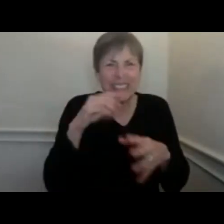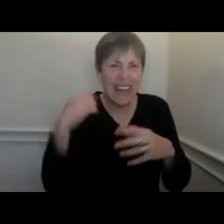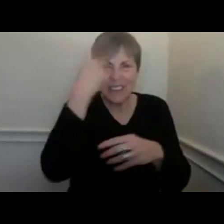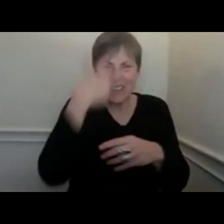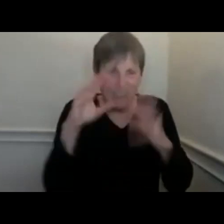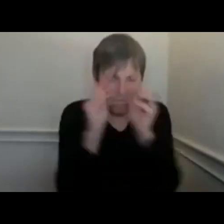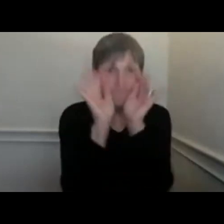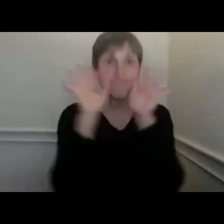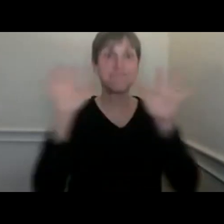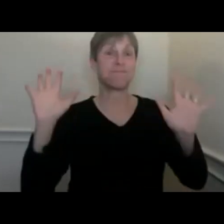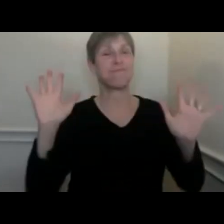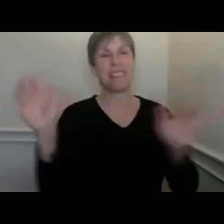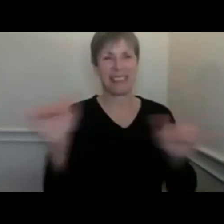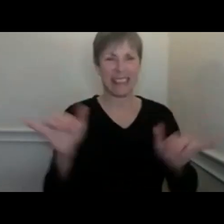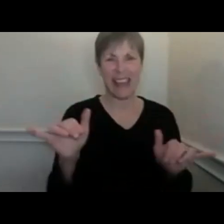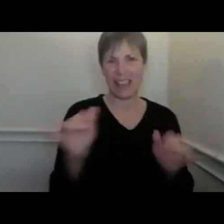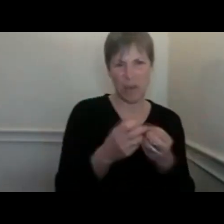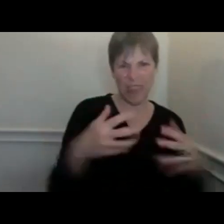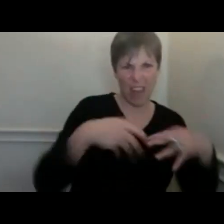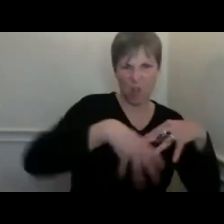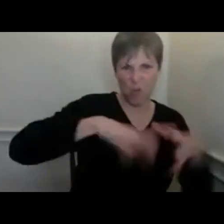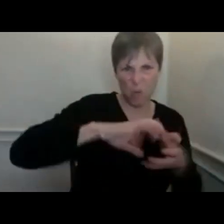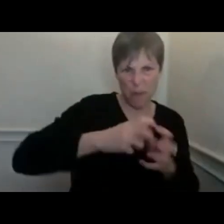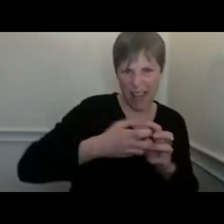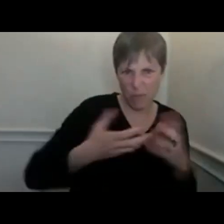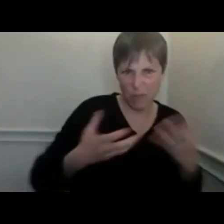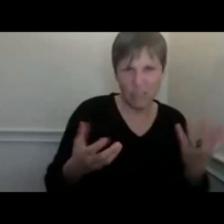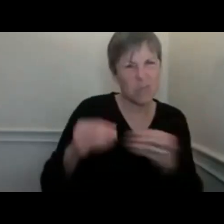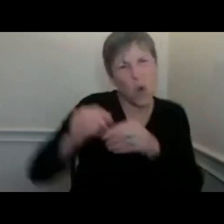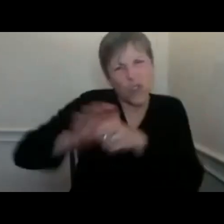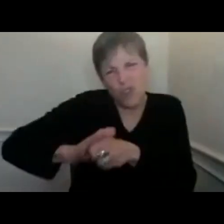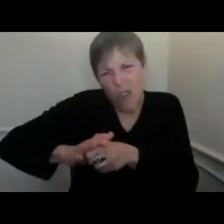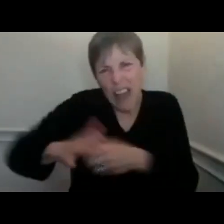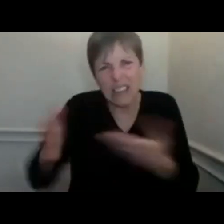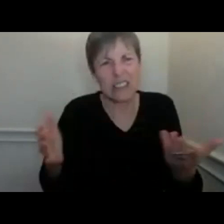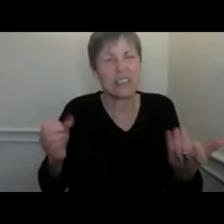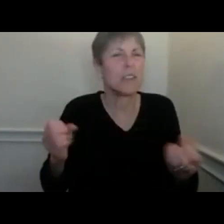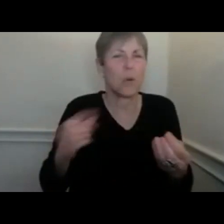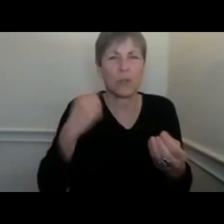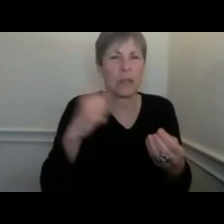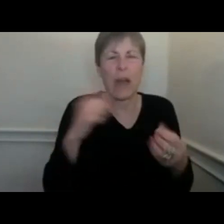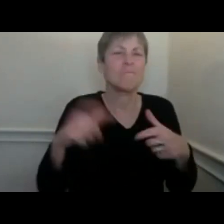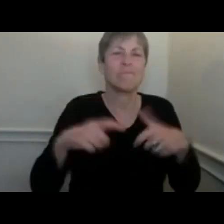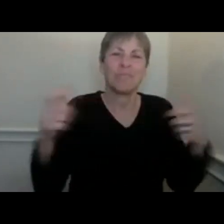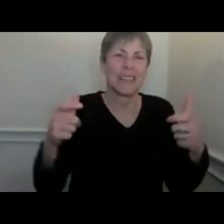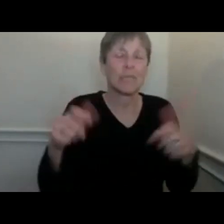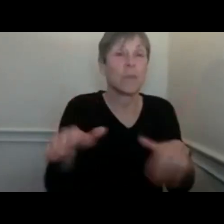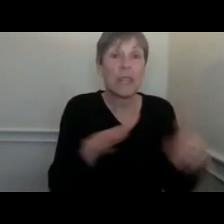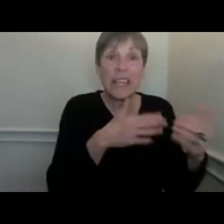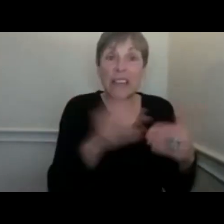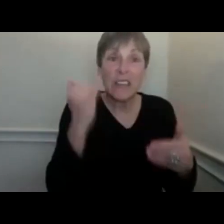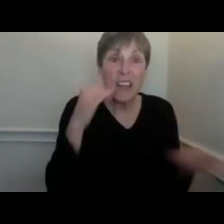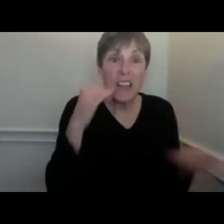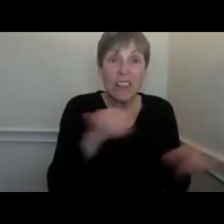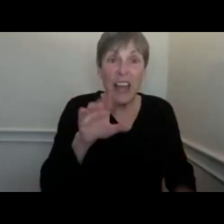stressed they are, the more highly likely it is that your zinnias, even the big dahlia style ones, will revert back to